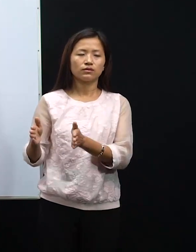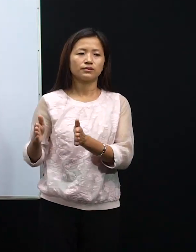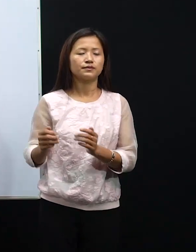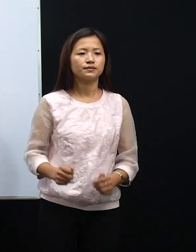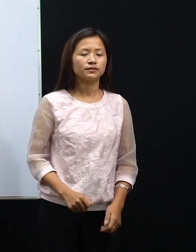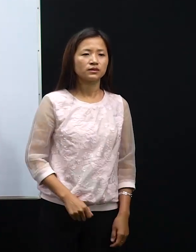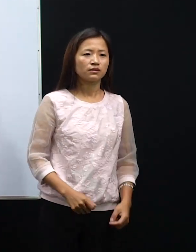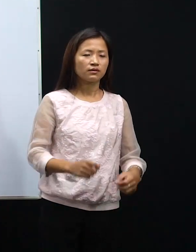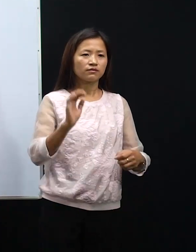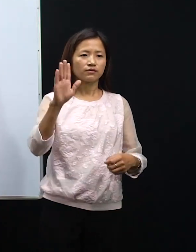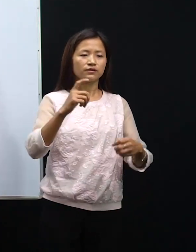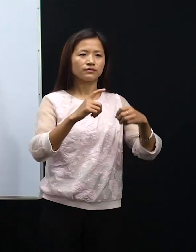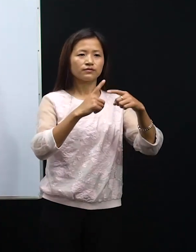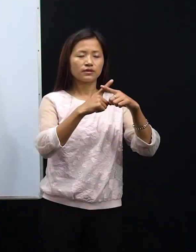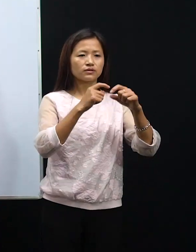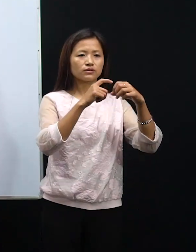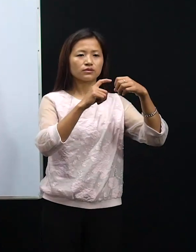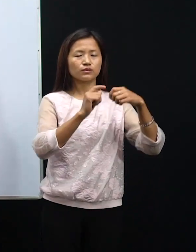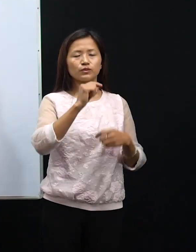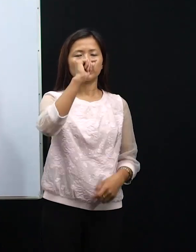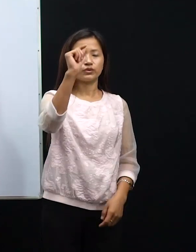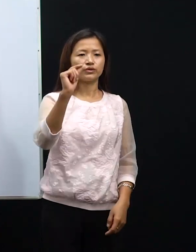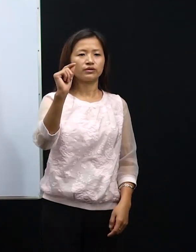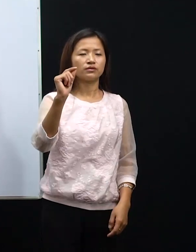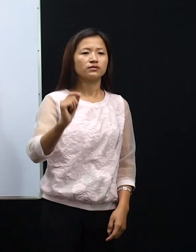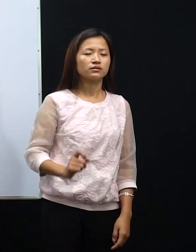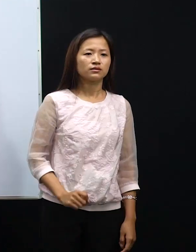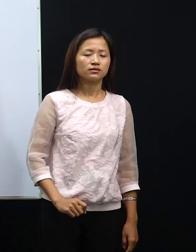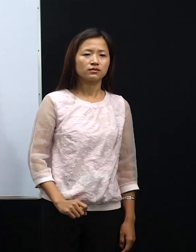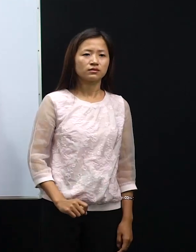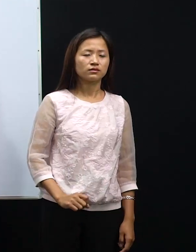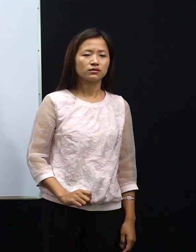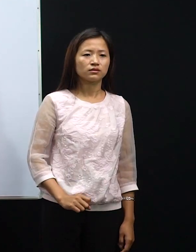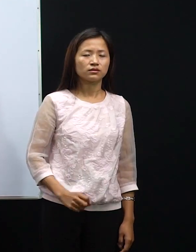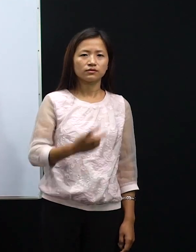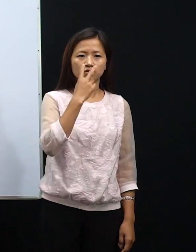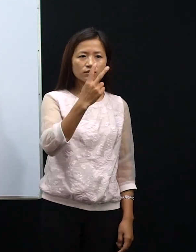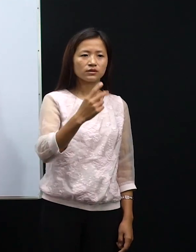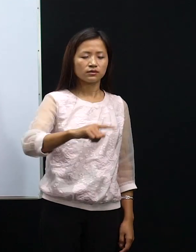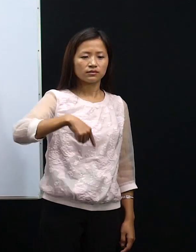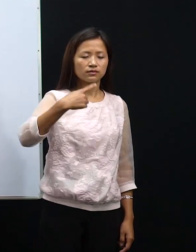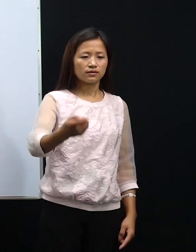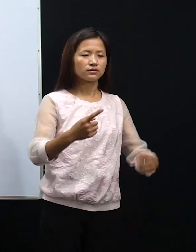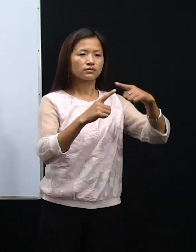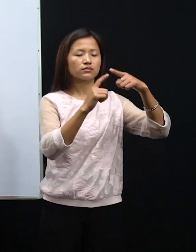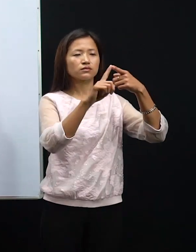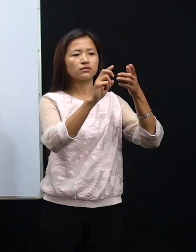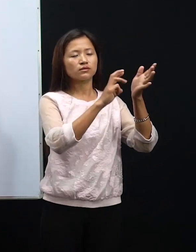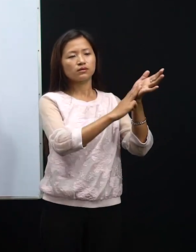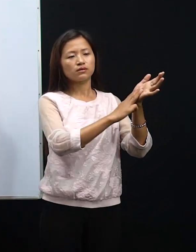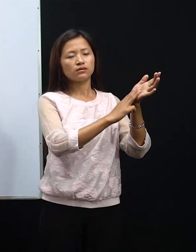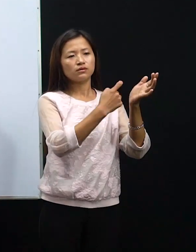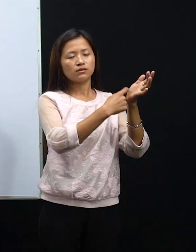here 5x squared, here okay, the second term 5x squared. If you look at the next term in the first